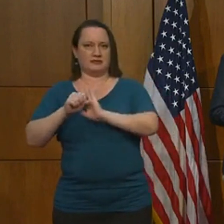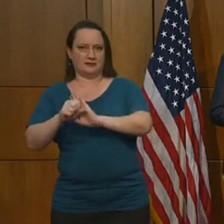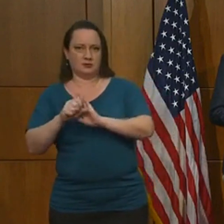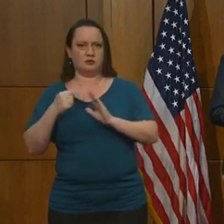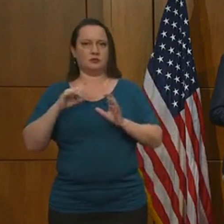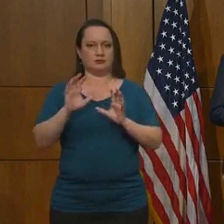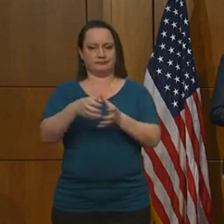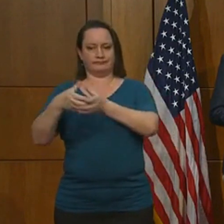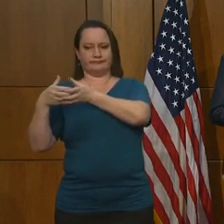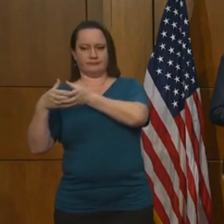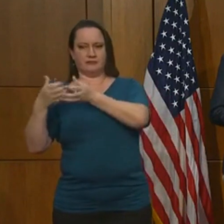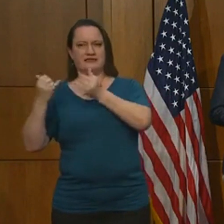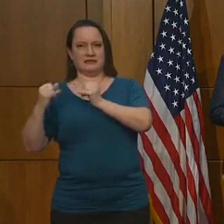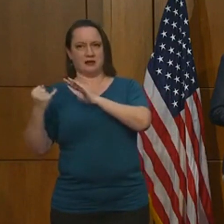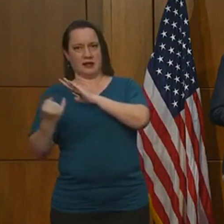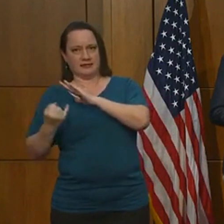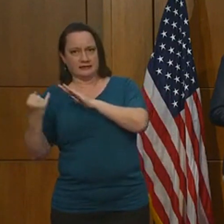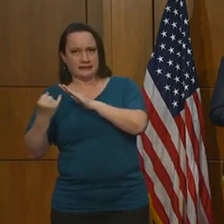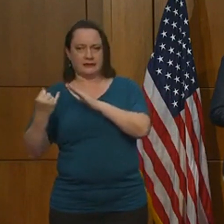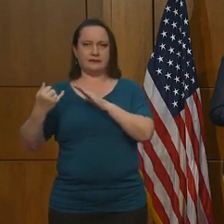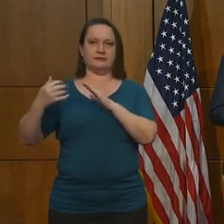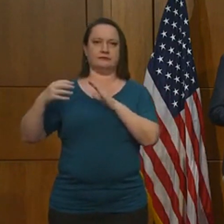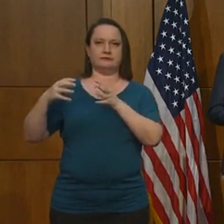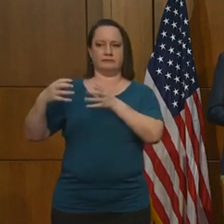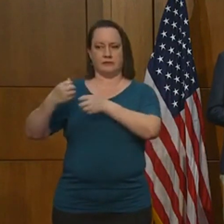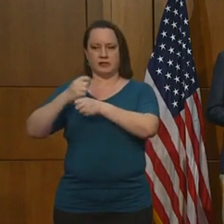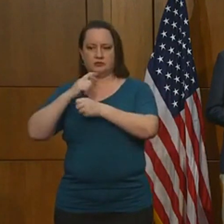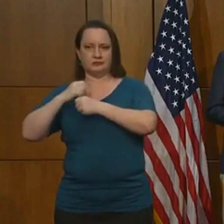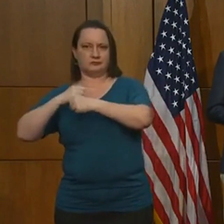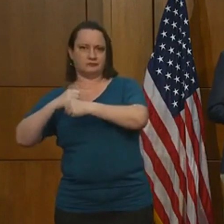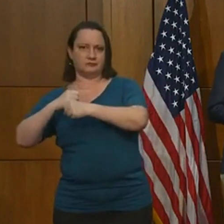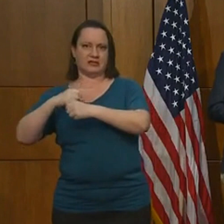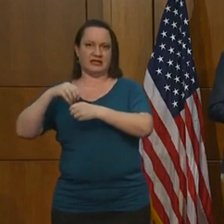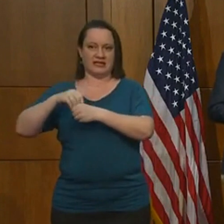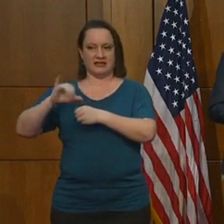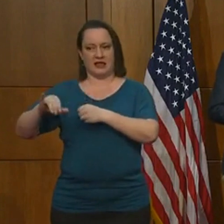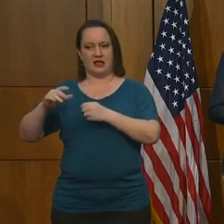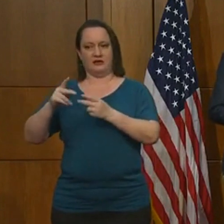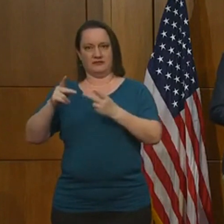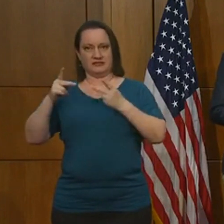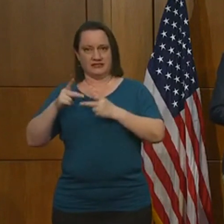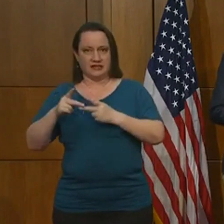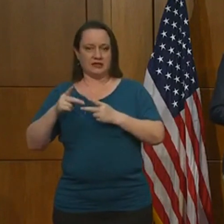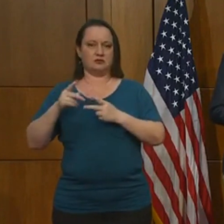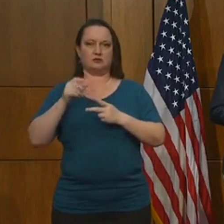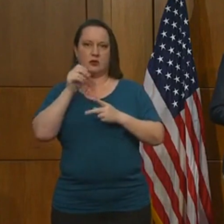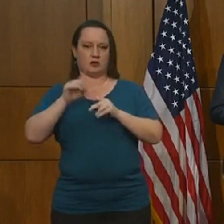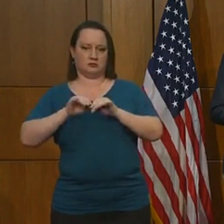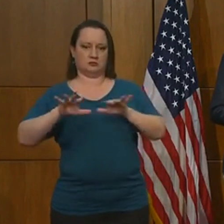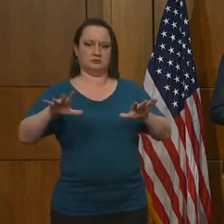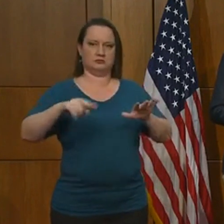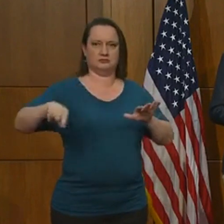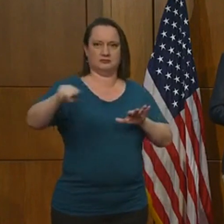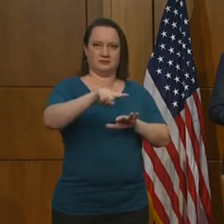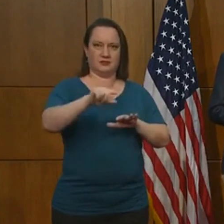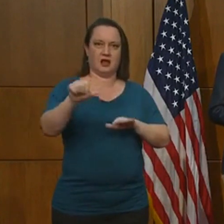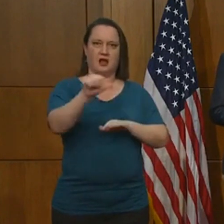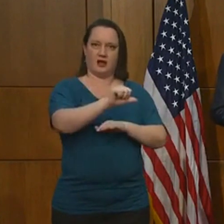make sure that they are isolated or quarantined within the facility for appropriate infection